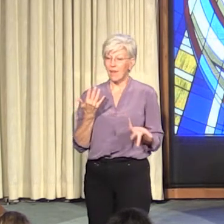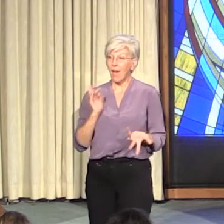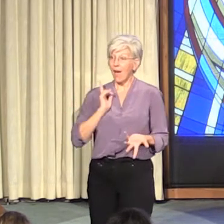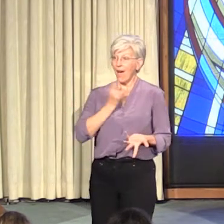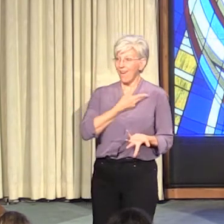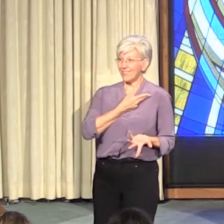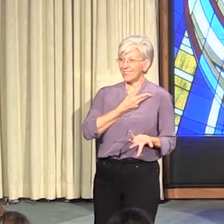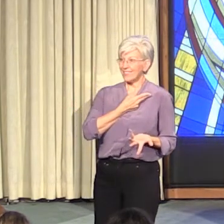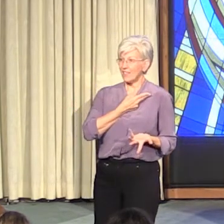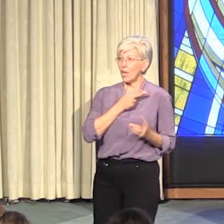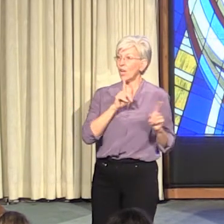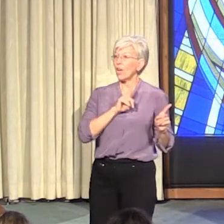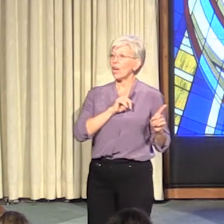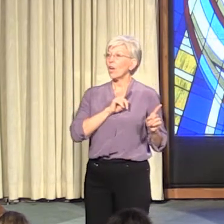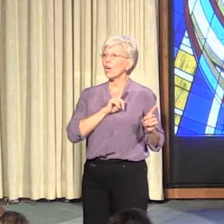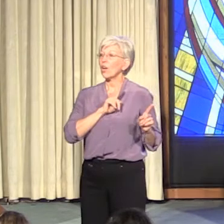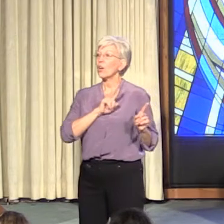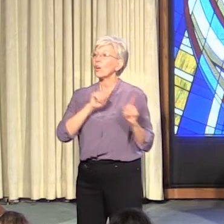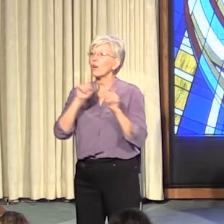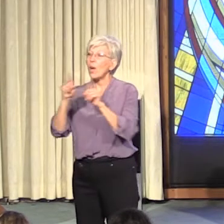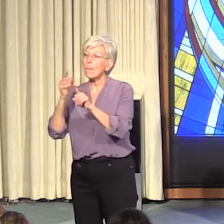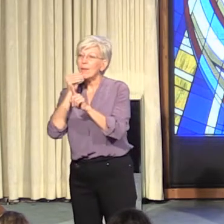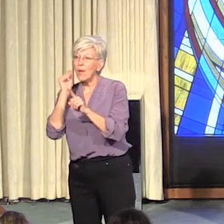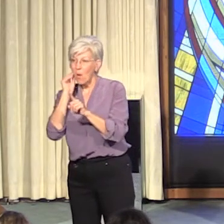to who we truly are.